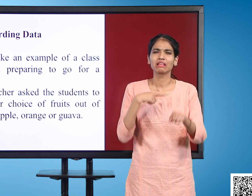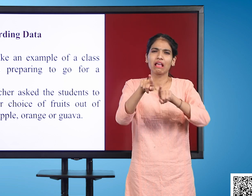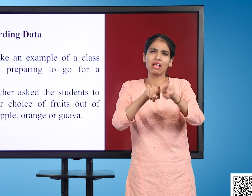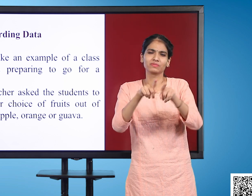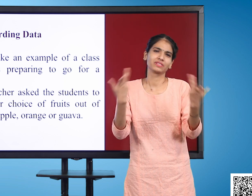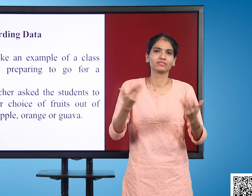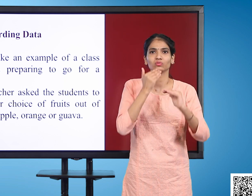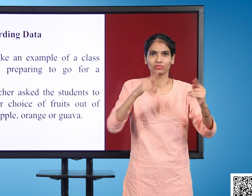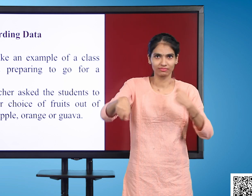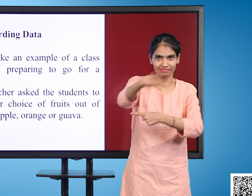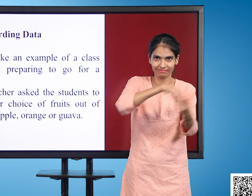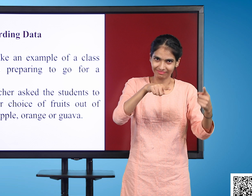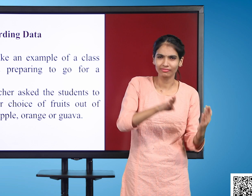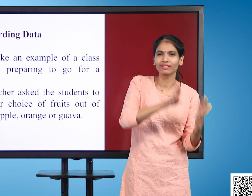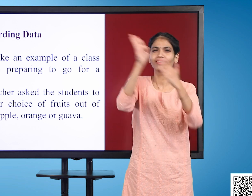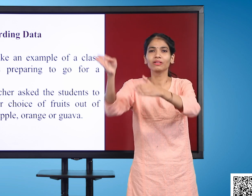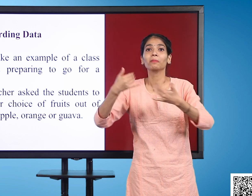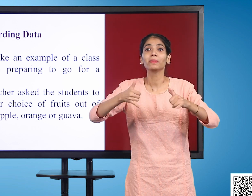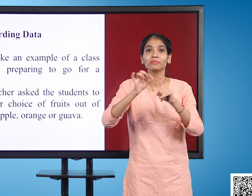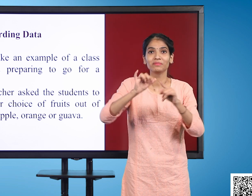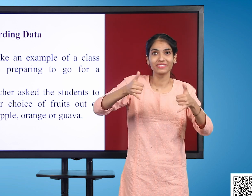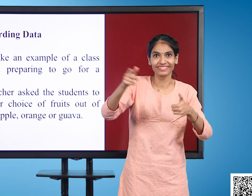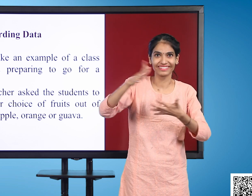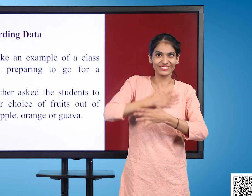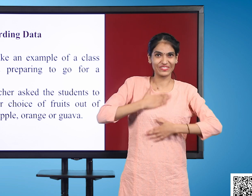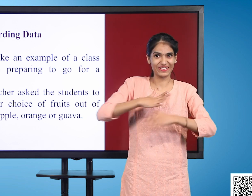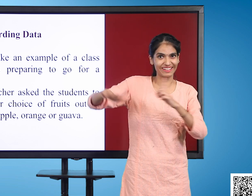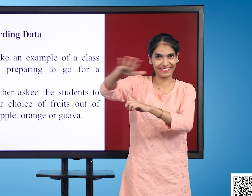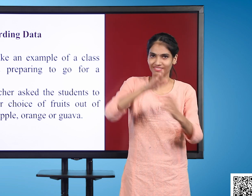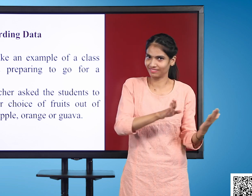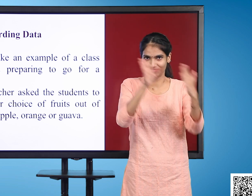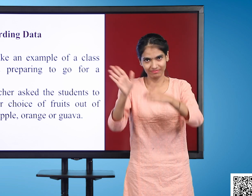Let us take an example of a class which is preparing to go for a picnic.